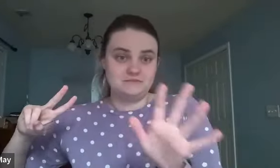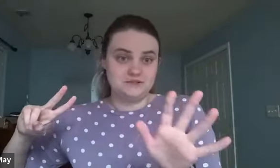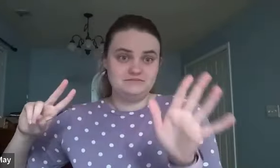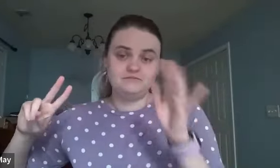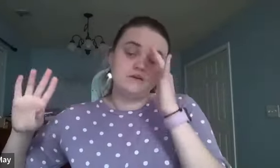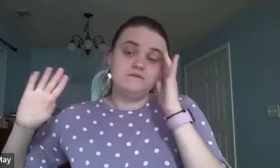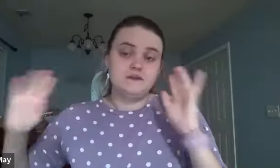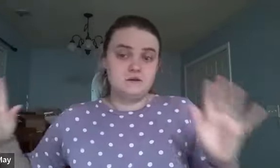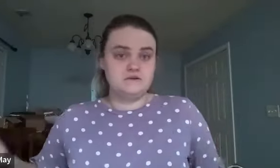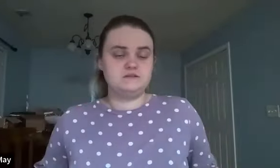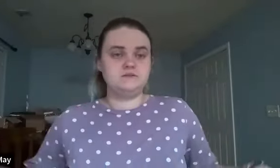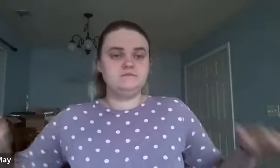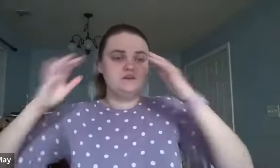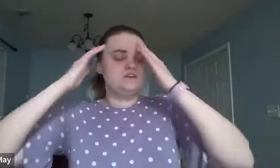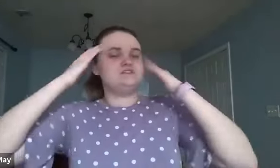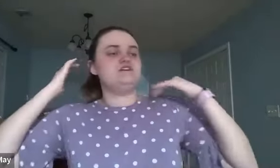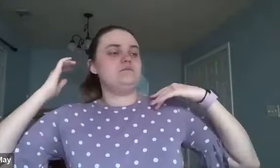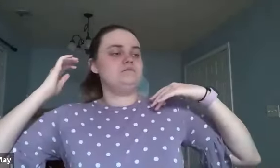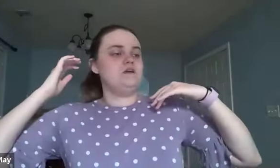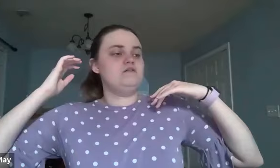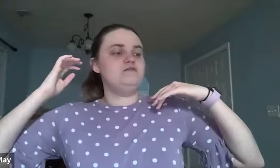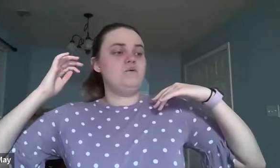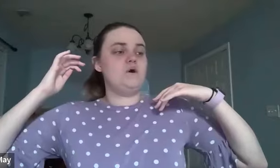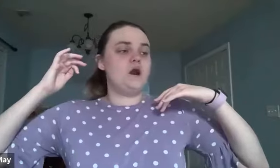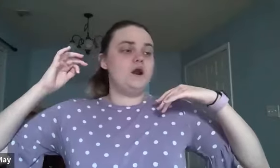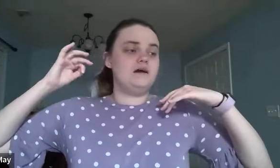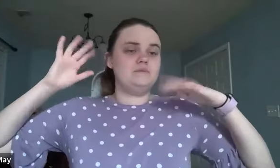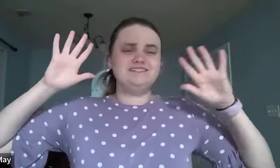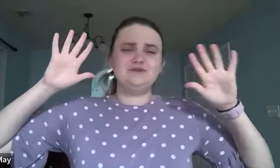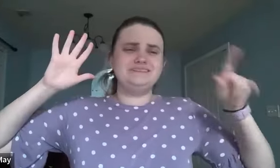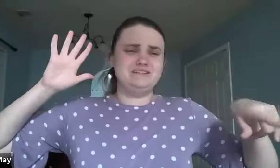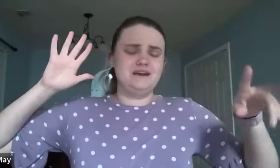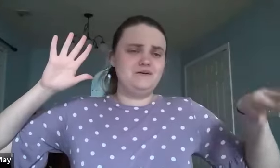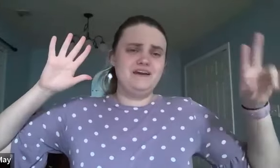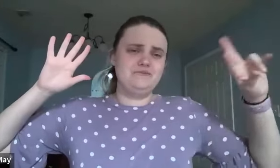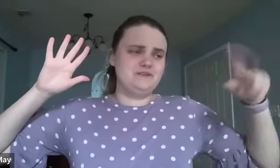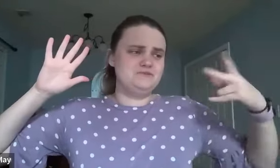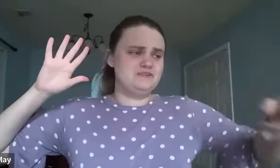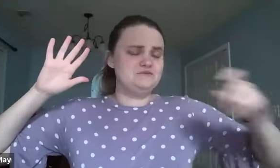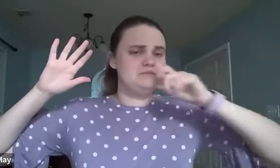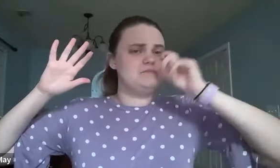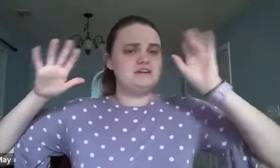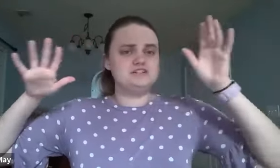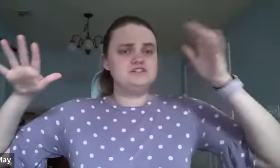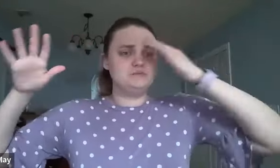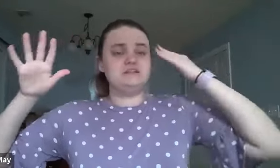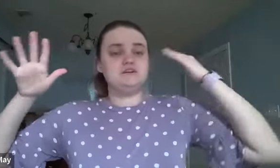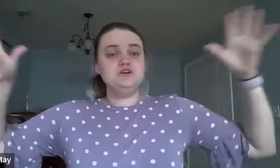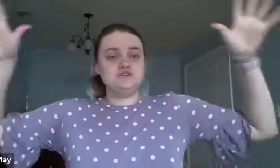similar. They're very, very similar. So I'm going to start with deer. I know I have them flipped on this one, but I'm going to actually start with deer. So